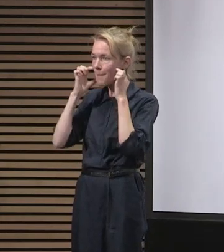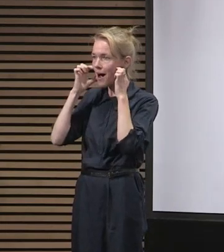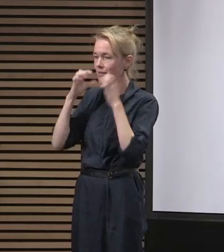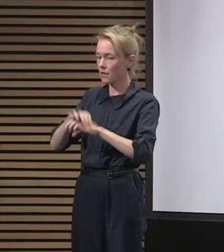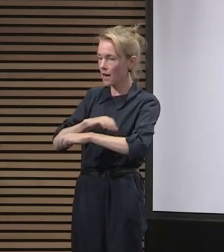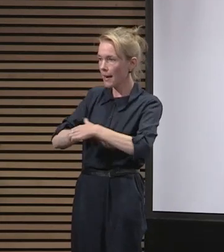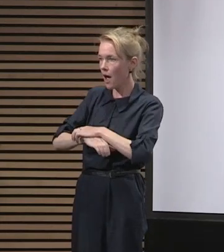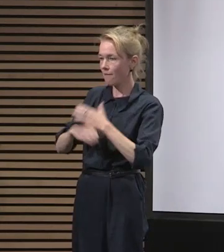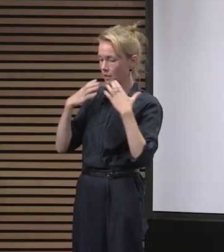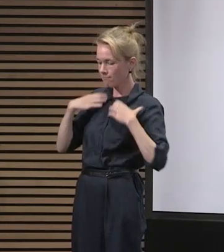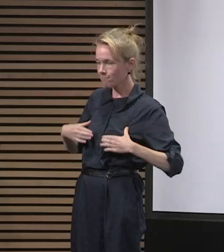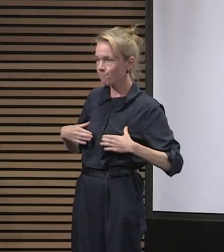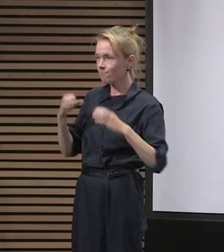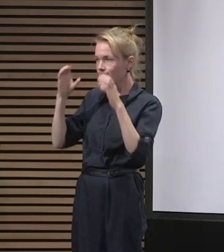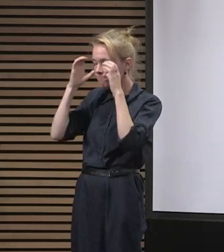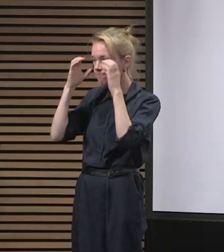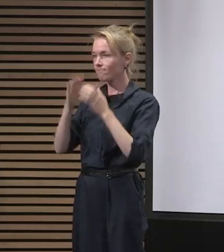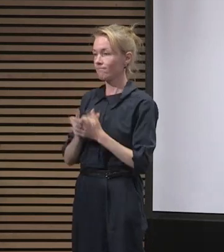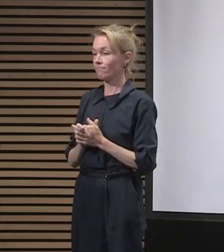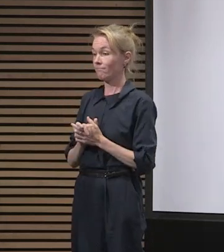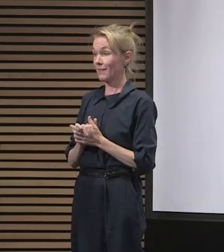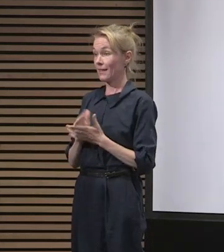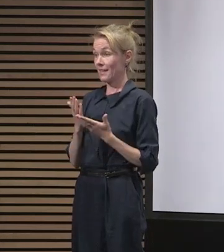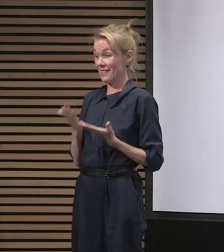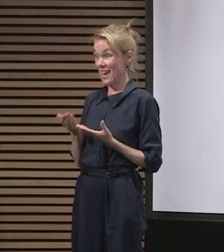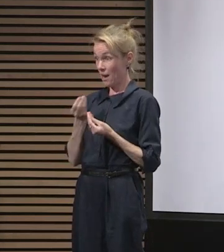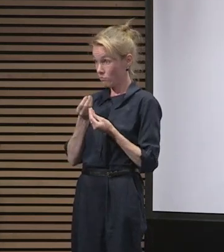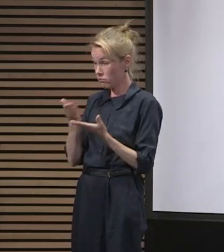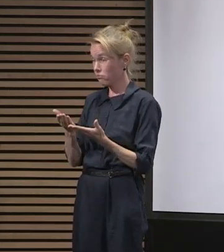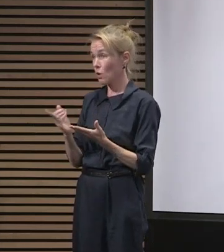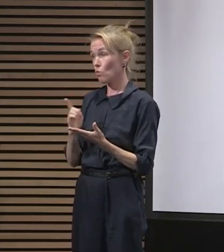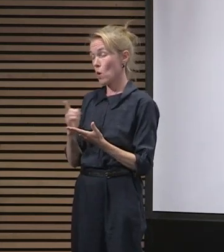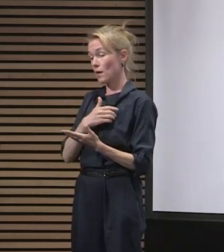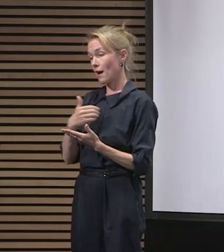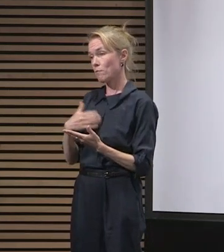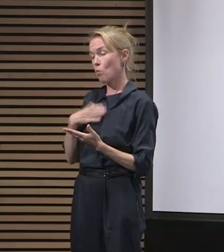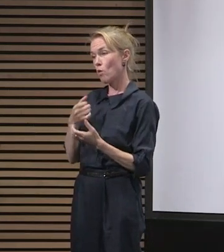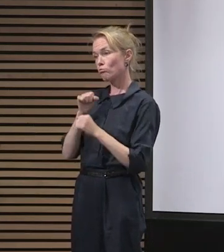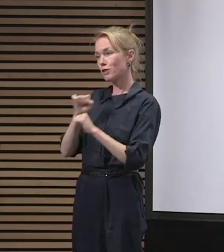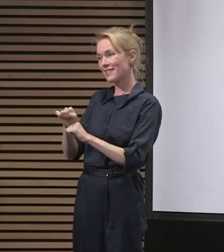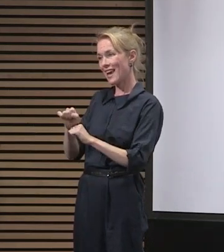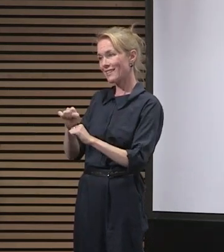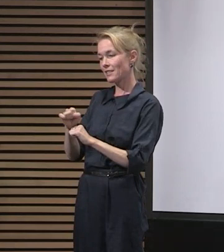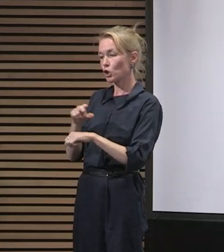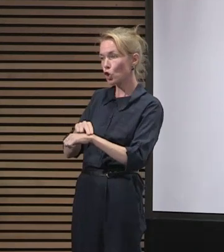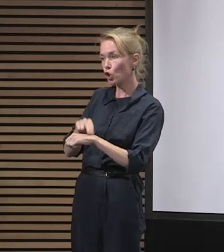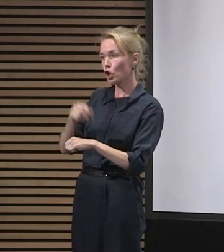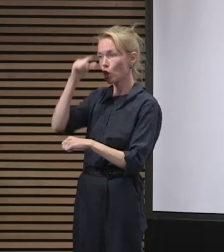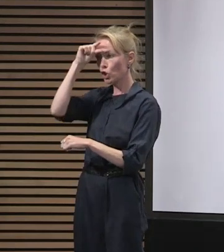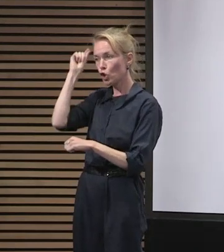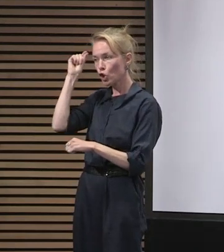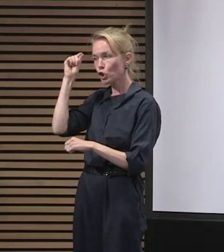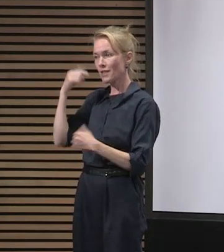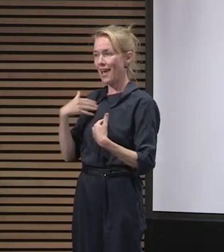It's very important, of course, that we keep our frontline health workers safe. And on our website there has been,